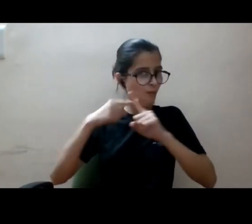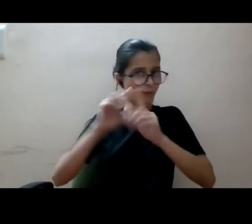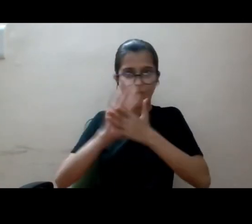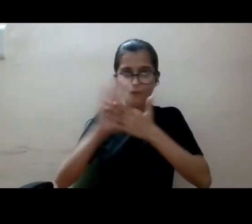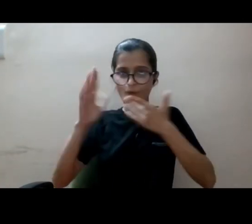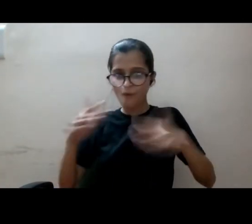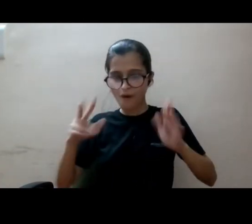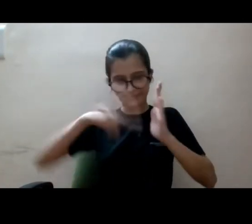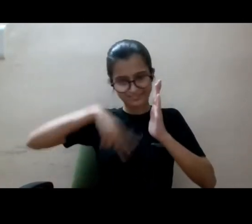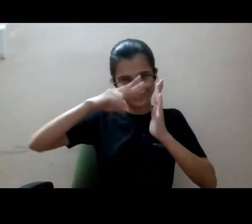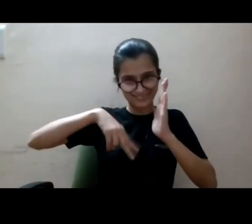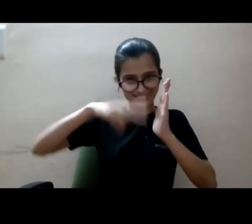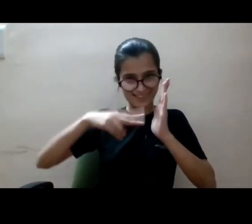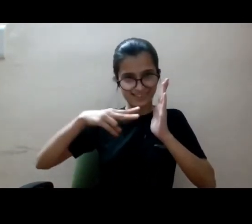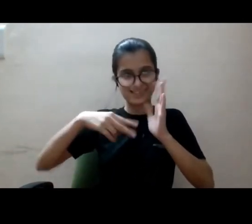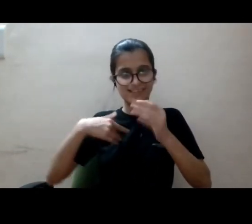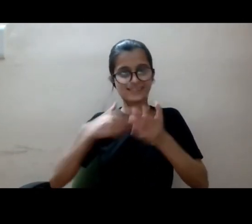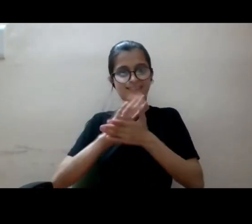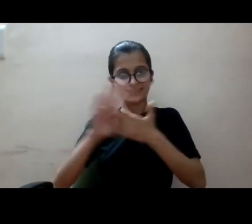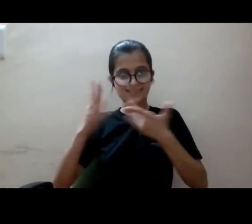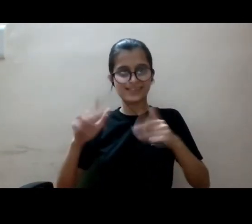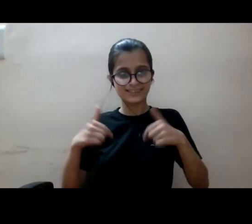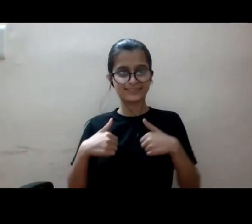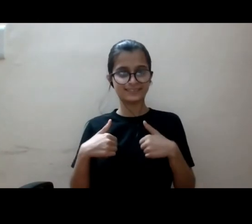which I read rather fast, I'm afraid.